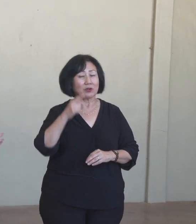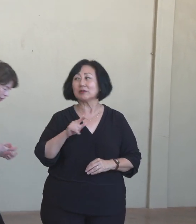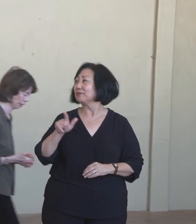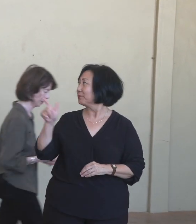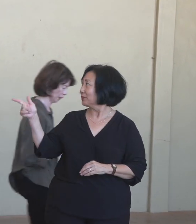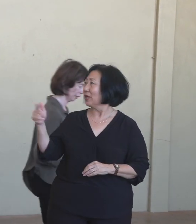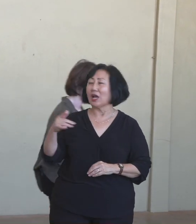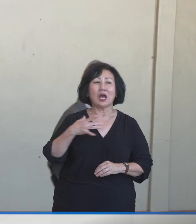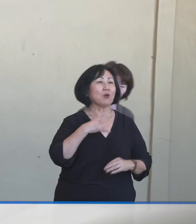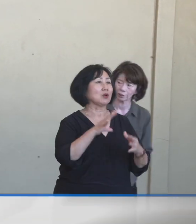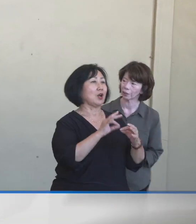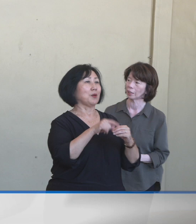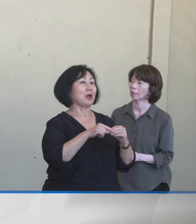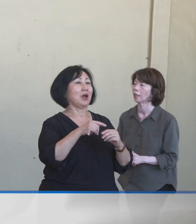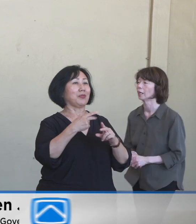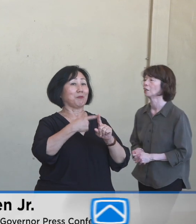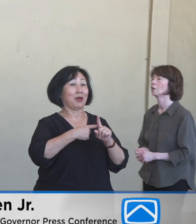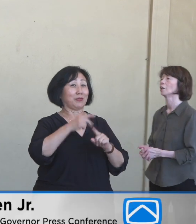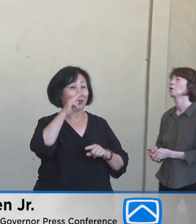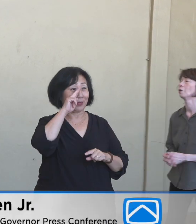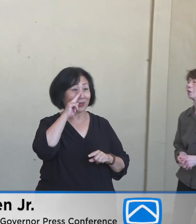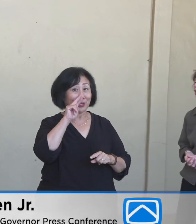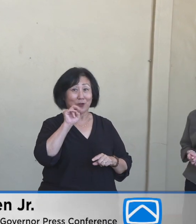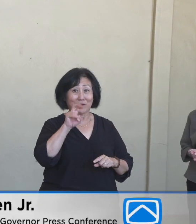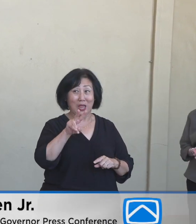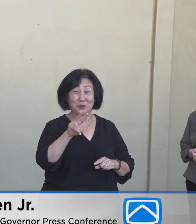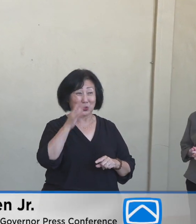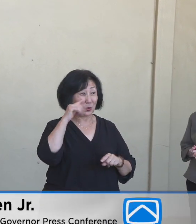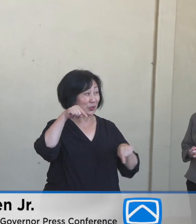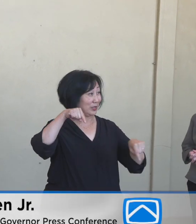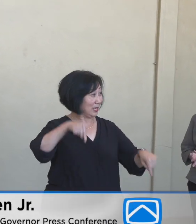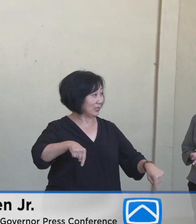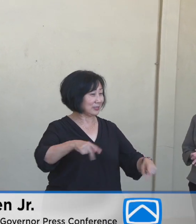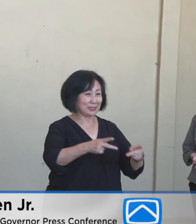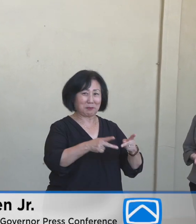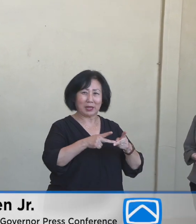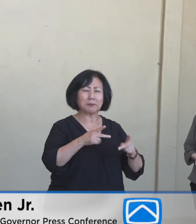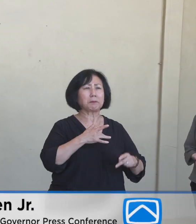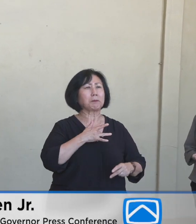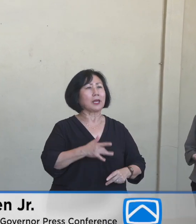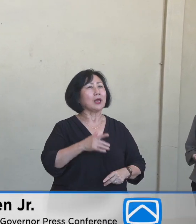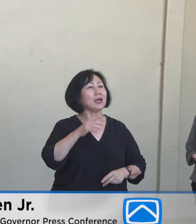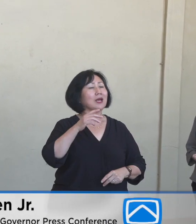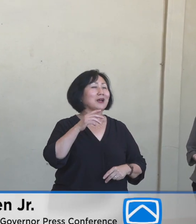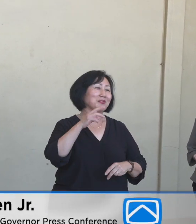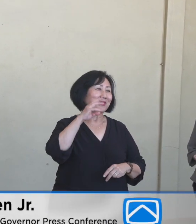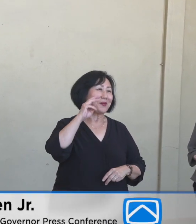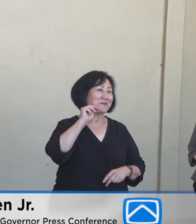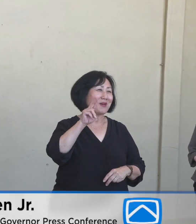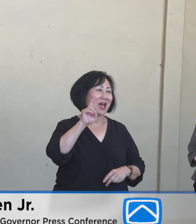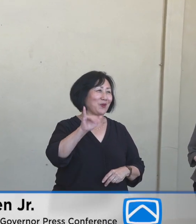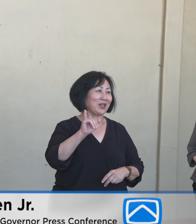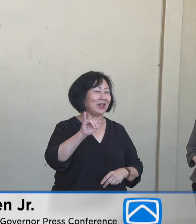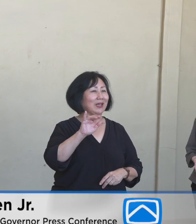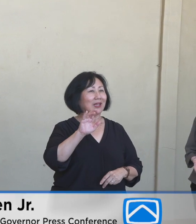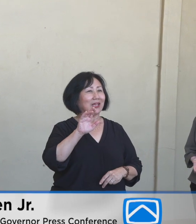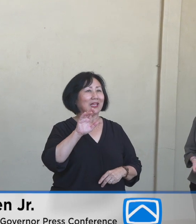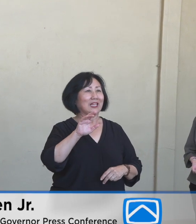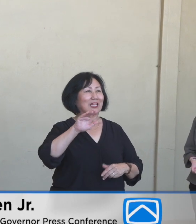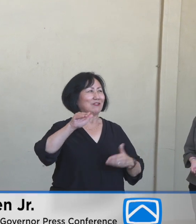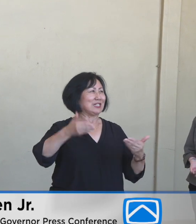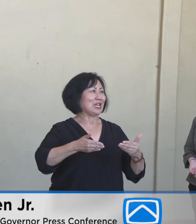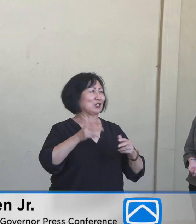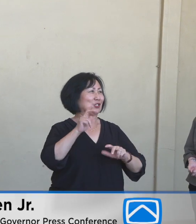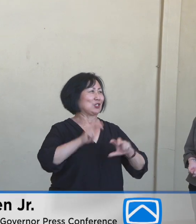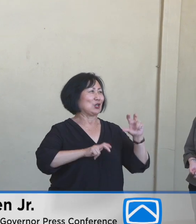couple more things about the month of November. As you folks know, you're standing on the site that is usually the Maui Invitational Tournament during the week of Thanksgiving. Thanks